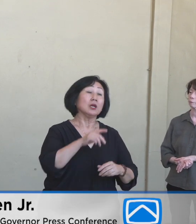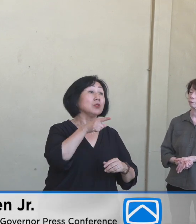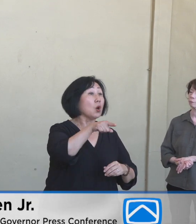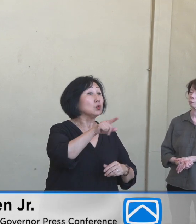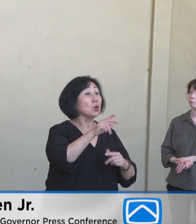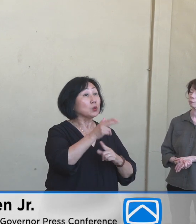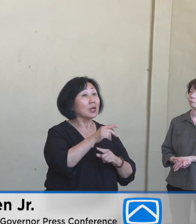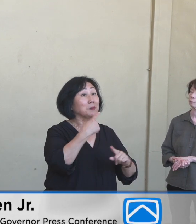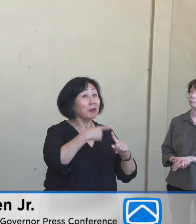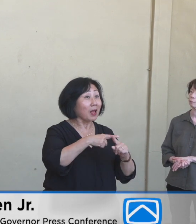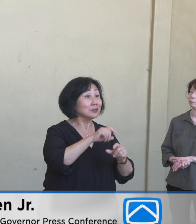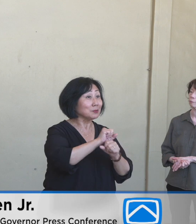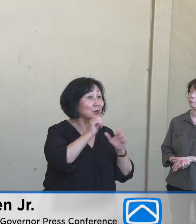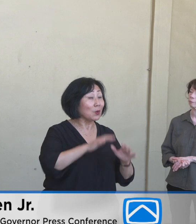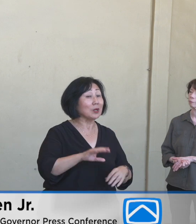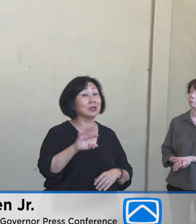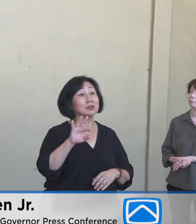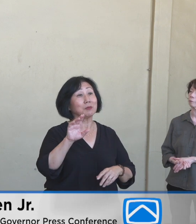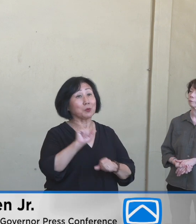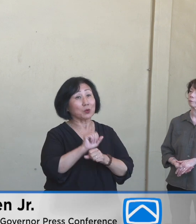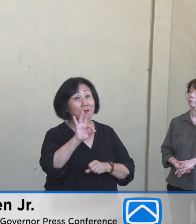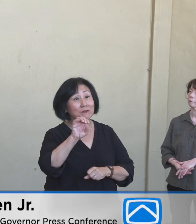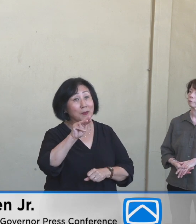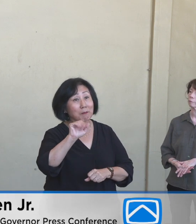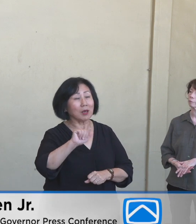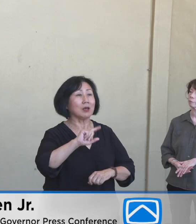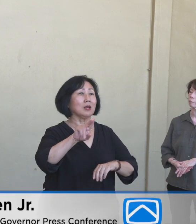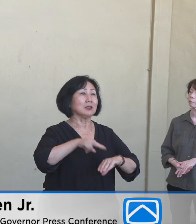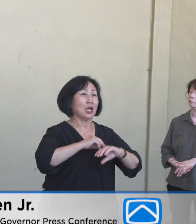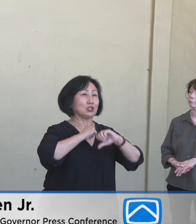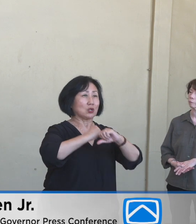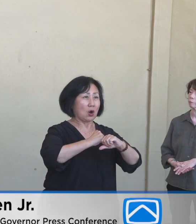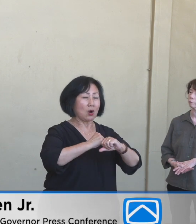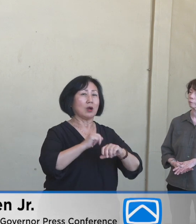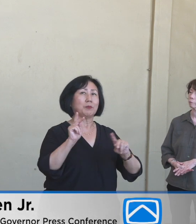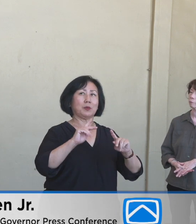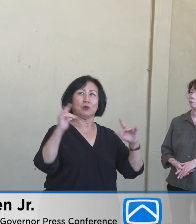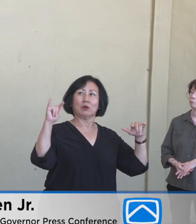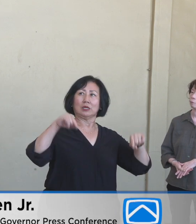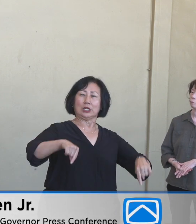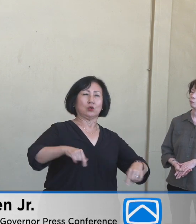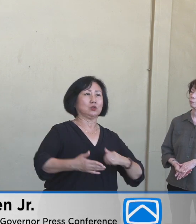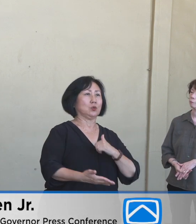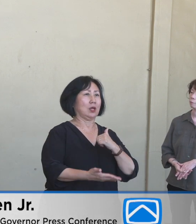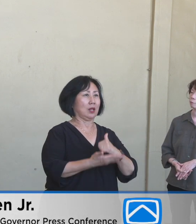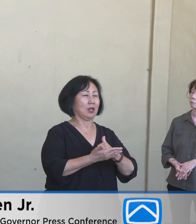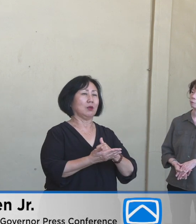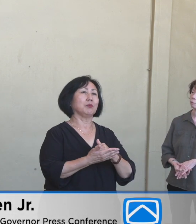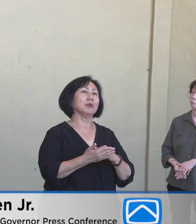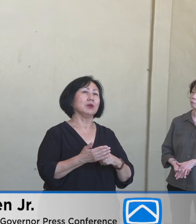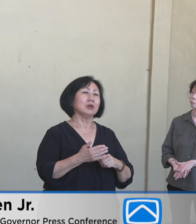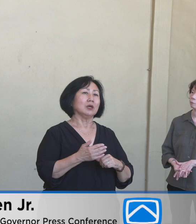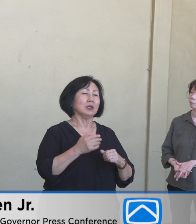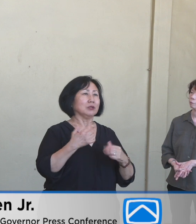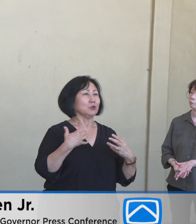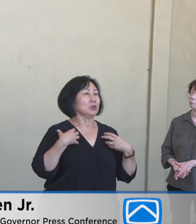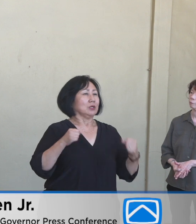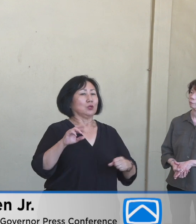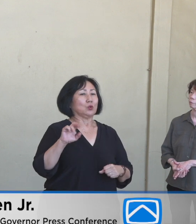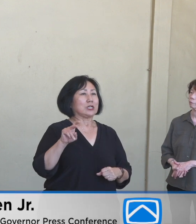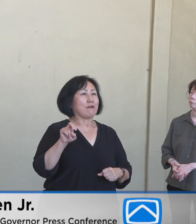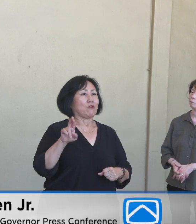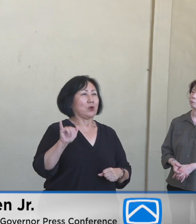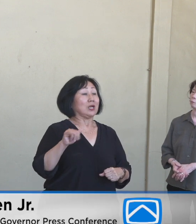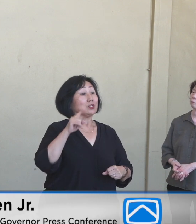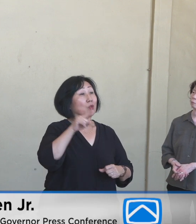employees, as well as female workers, National Guard, people that are here to assist with the recovery.